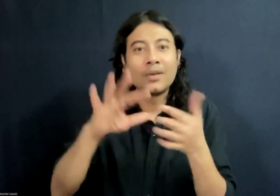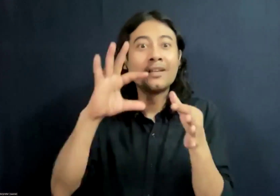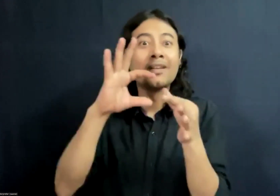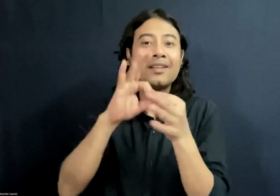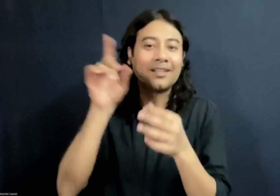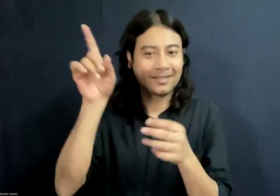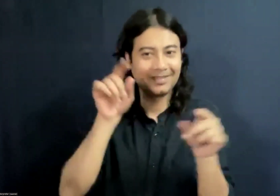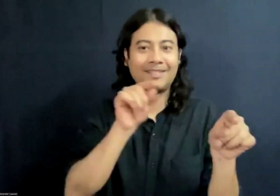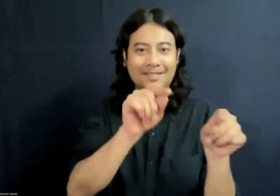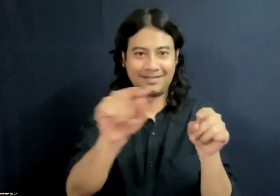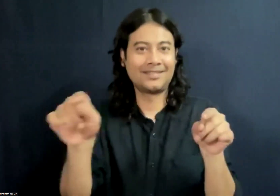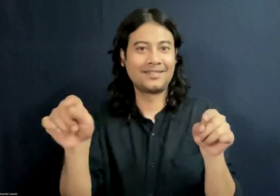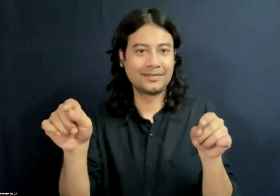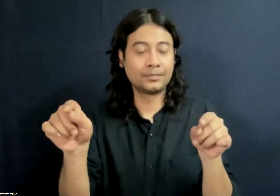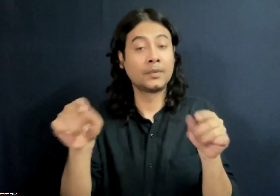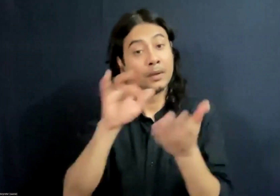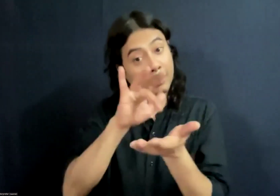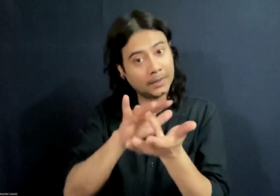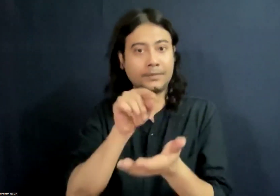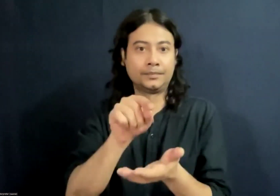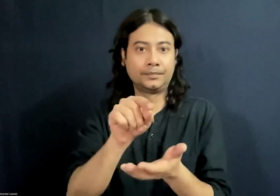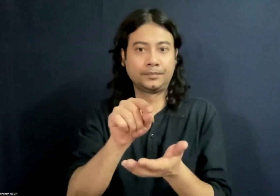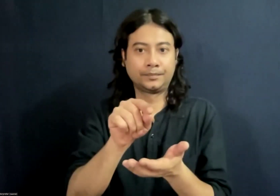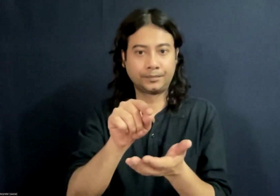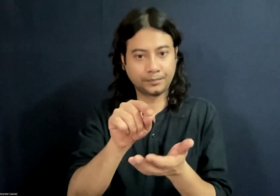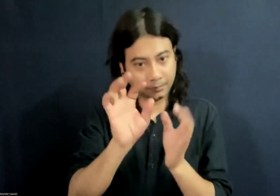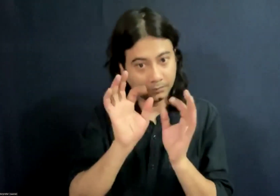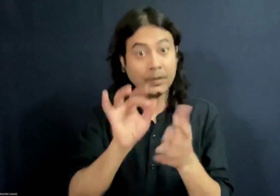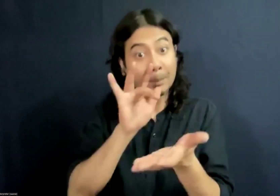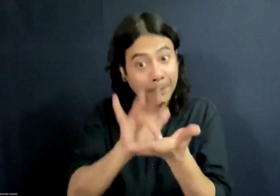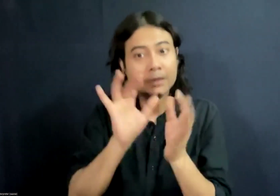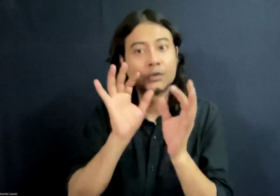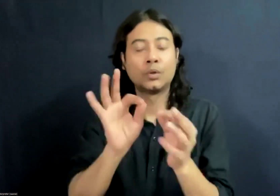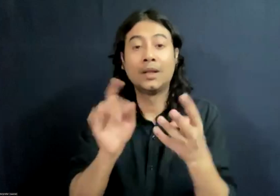Now, very important, whom to give charity.